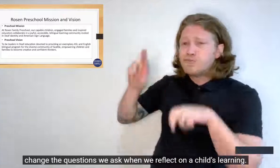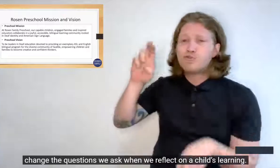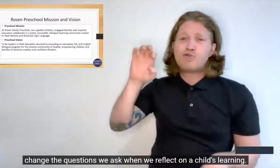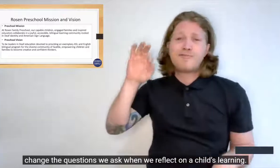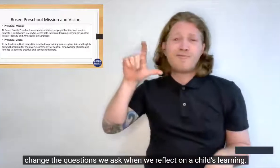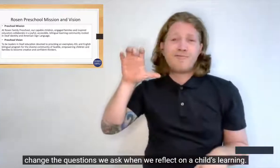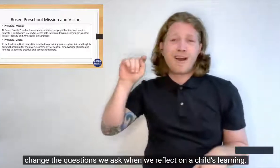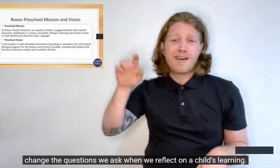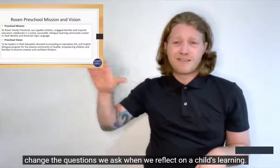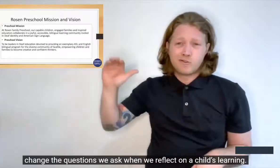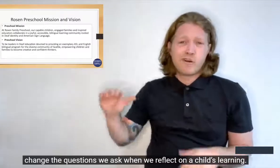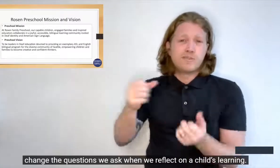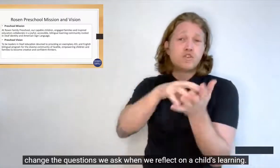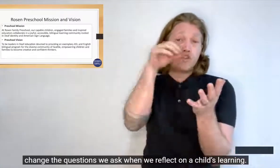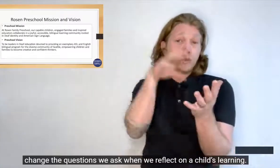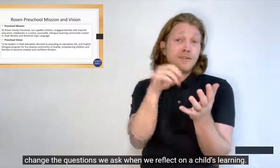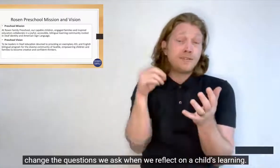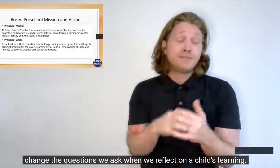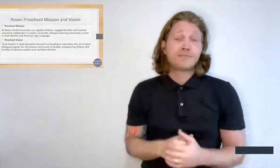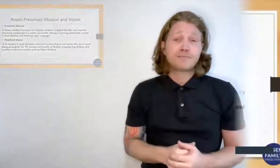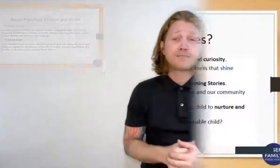ask when we reflect on that child's learning.